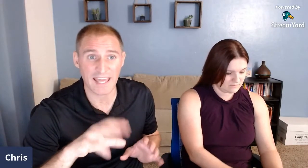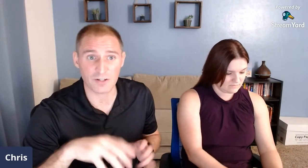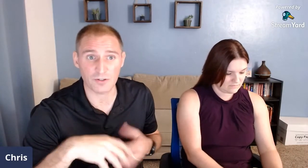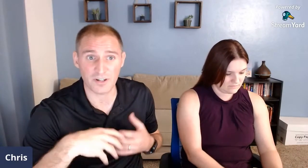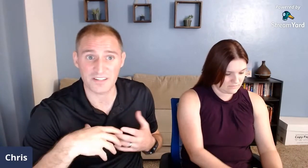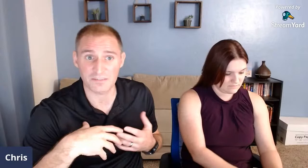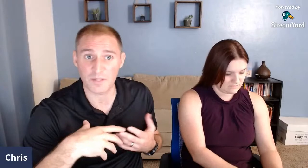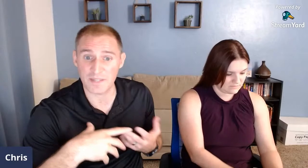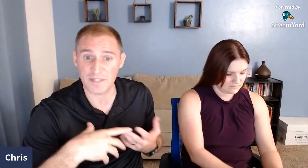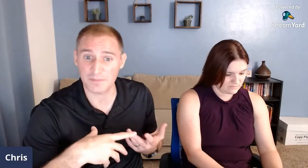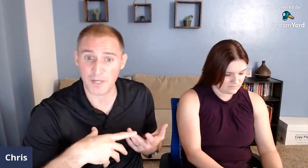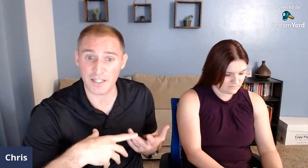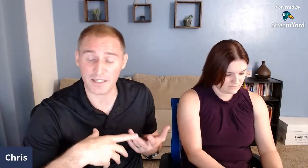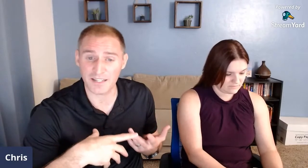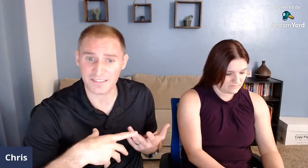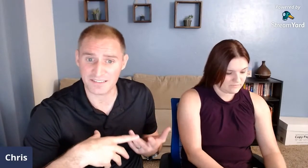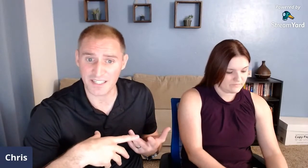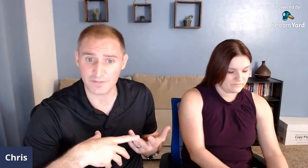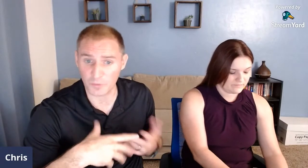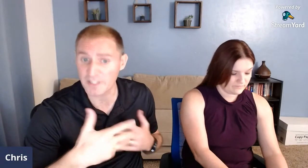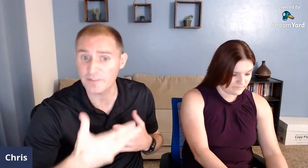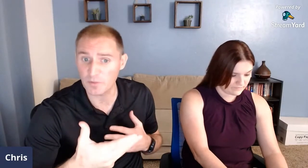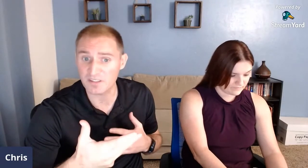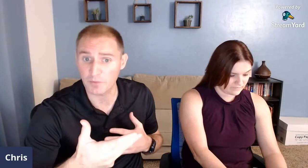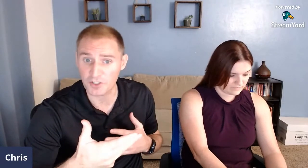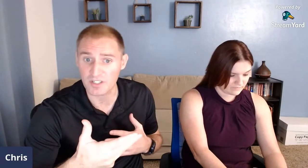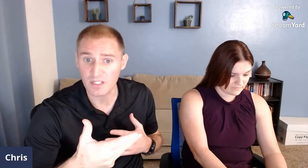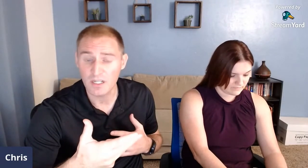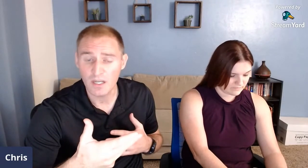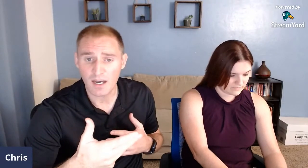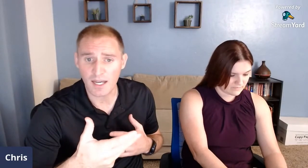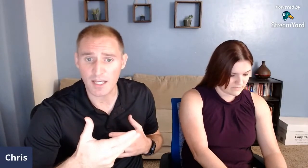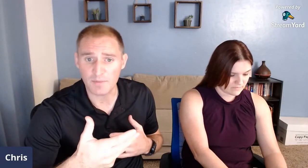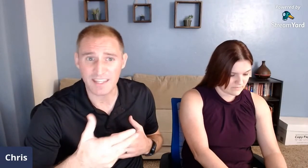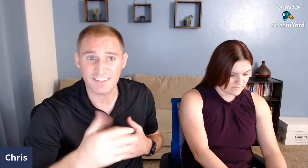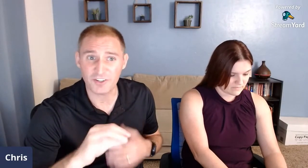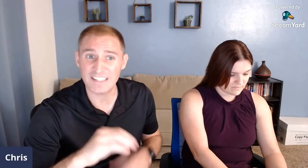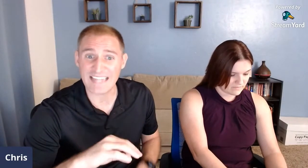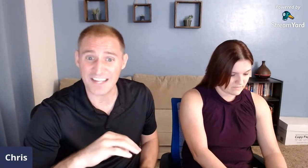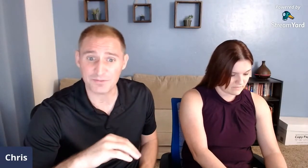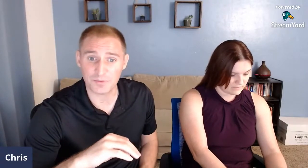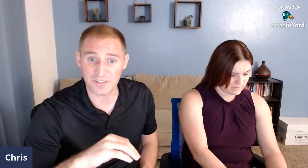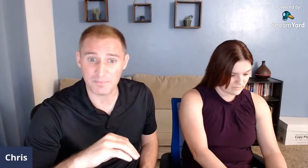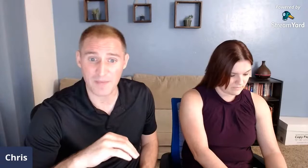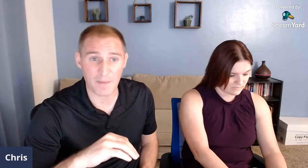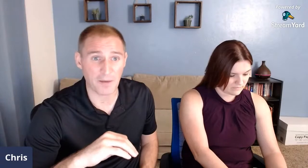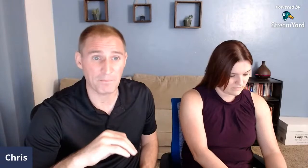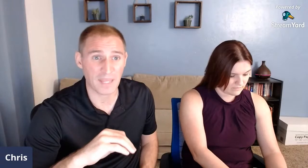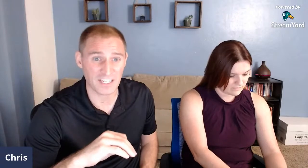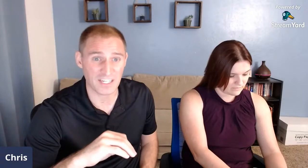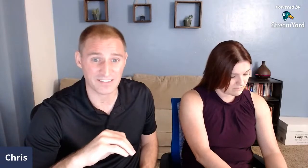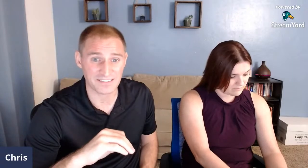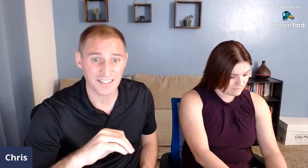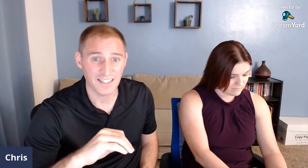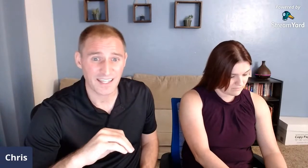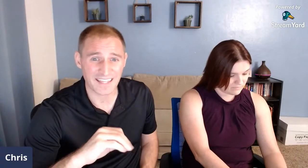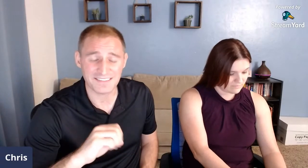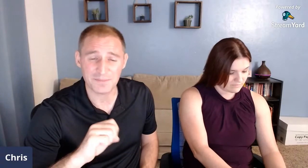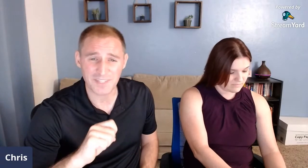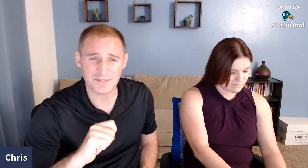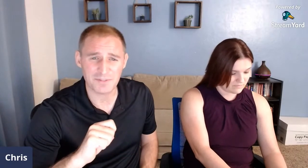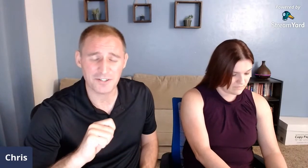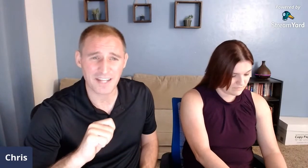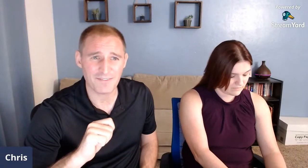big categories as what makes polyglot successful. One of them was immersion. And the very last one was about patience.